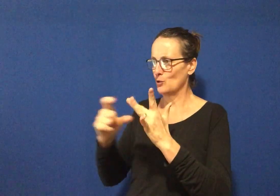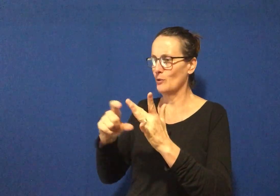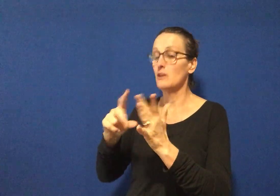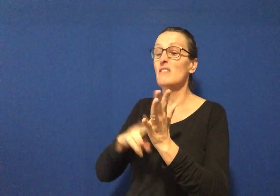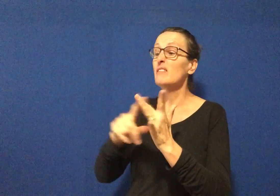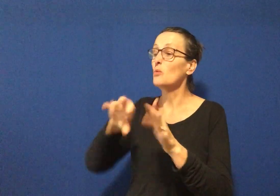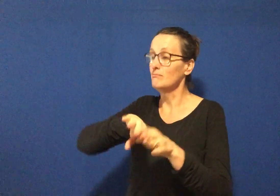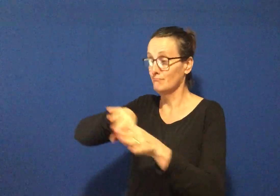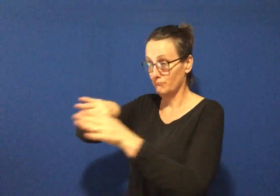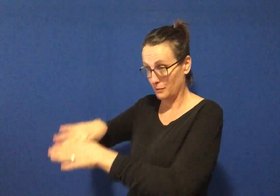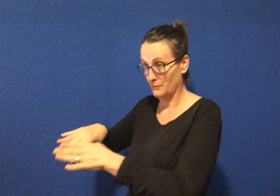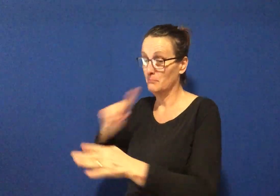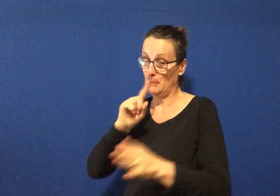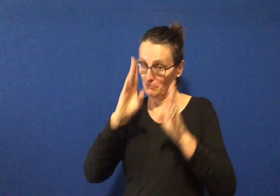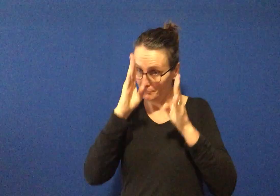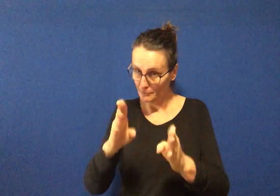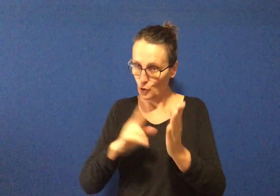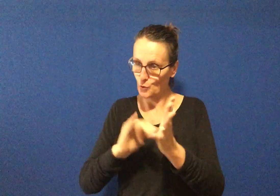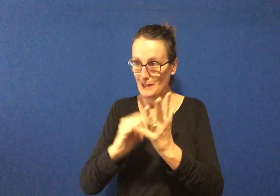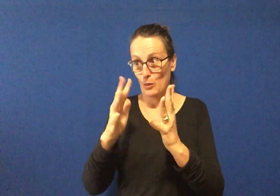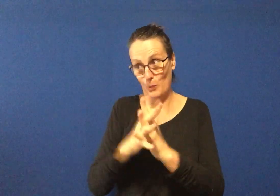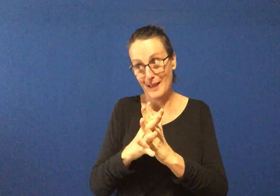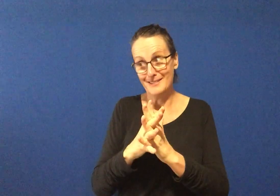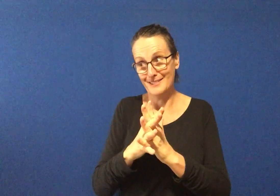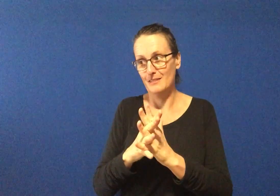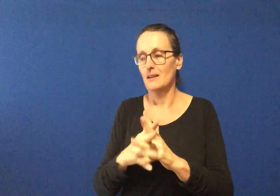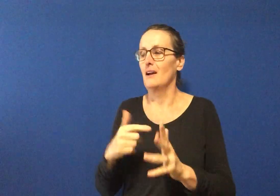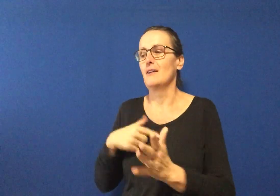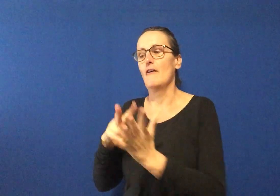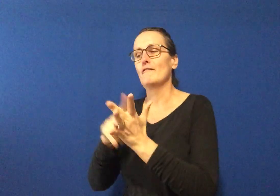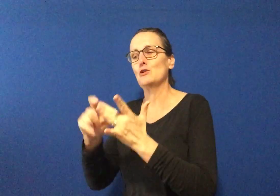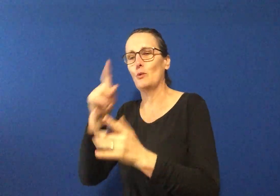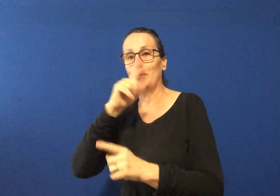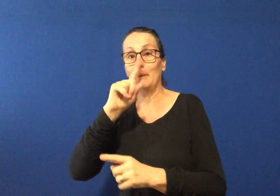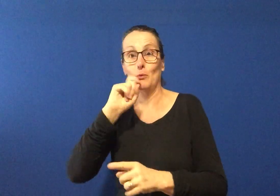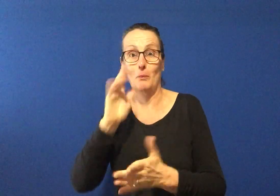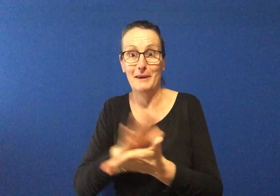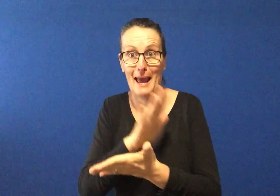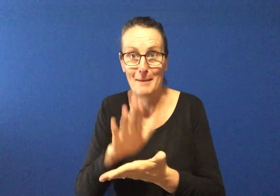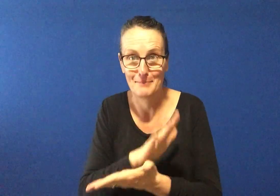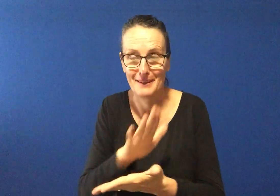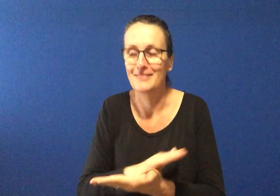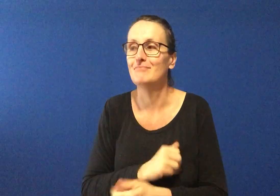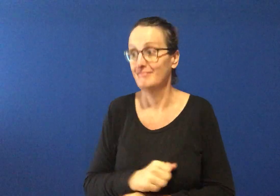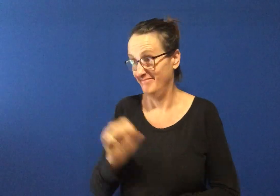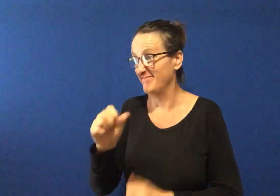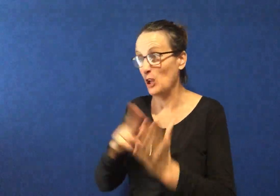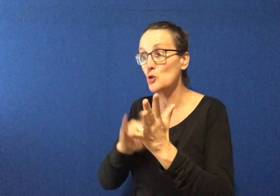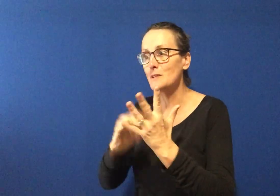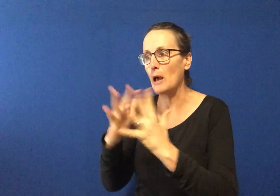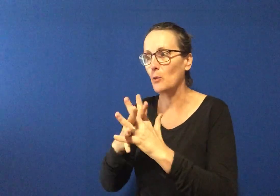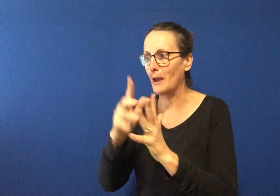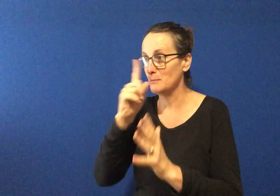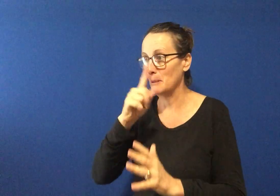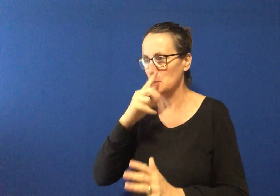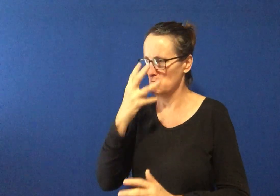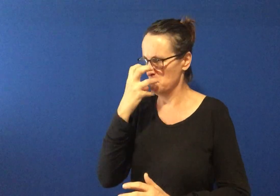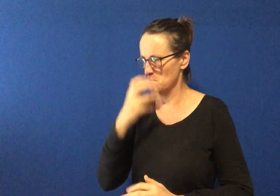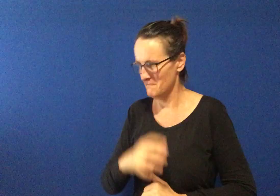Victoria, talk about New South Wales again for a little while. Just to please Victorians. And to anger New South Welsh people. New South Wales